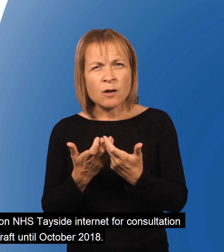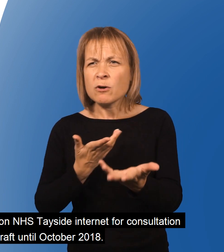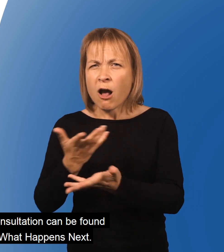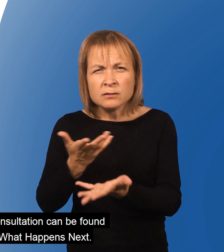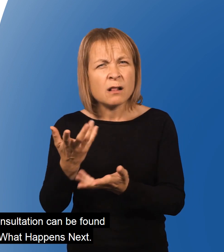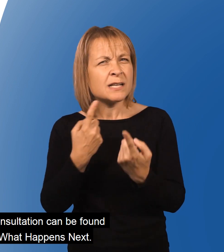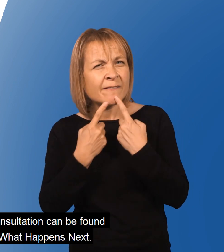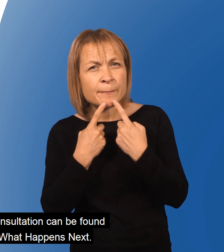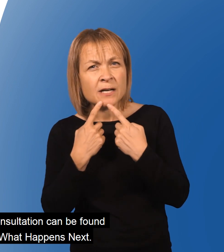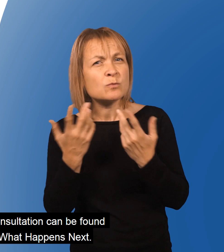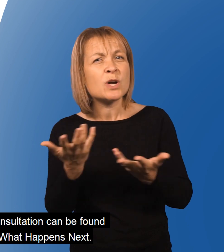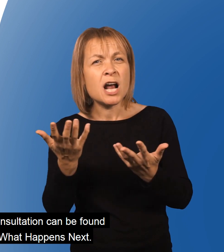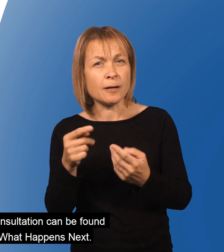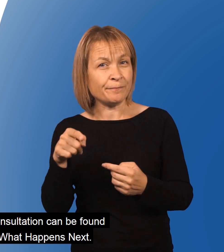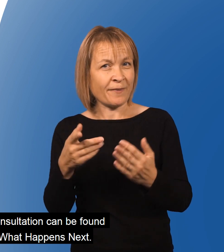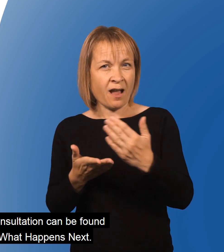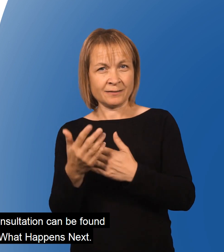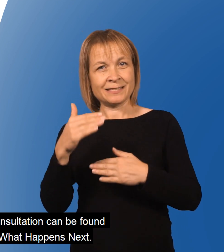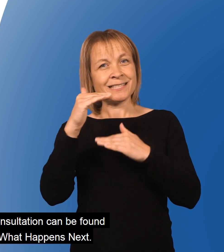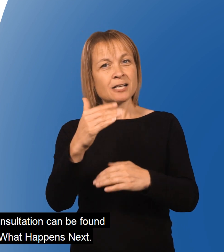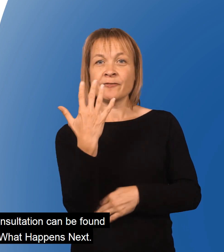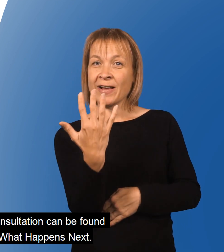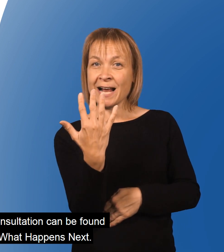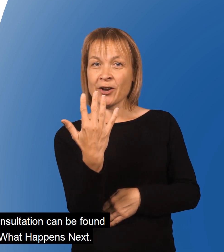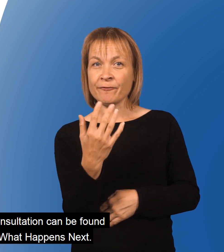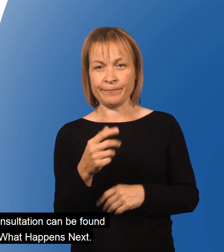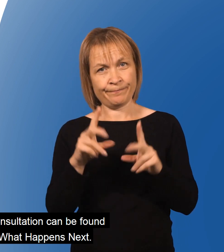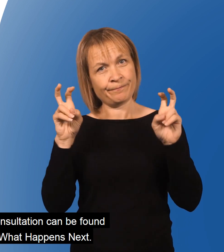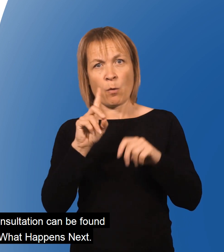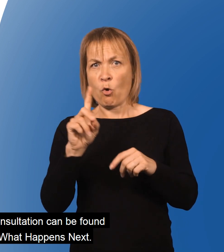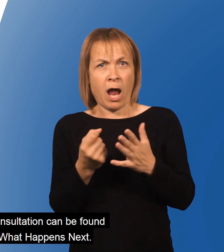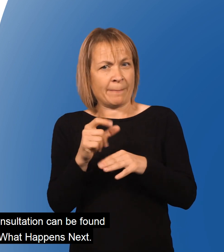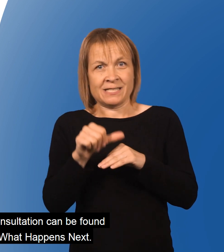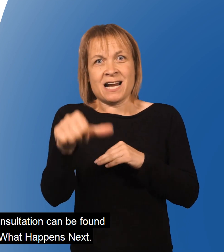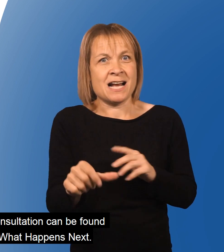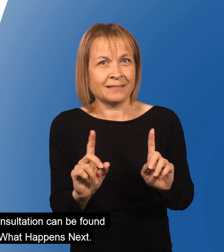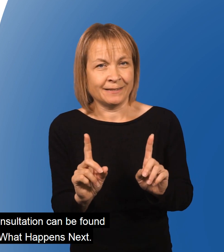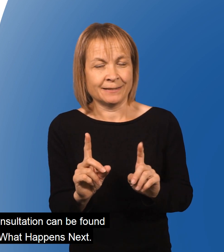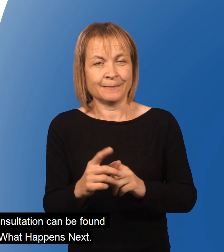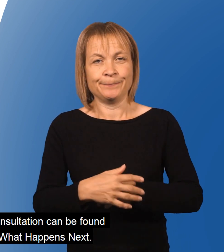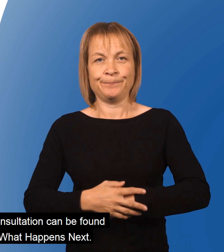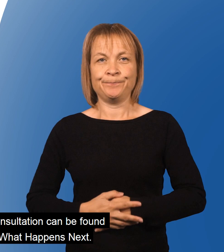Information on consultation can be found under Section 5, What Happens Next.